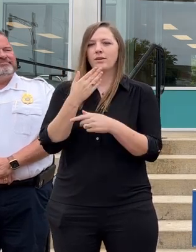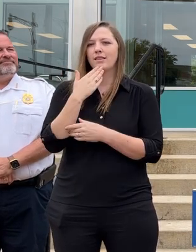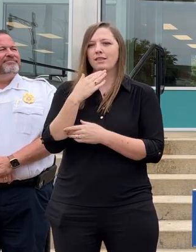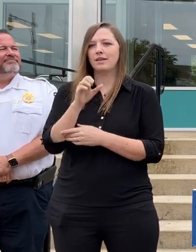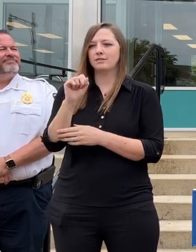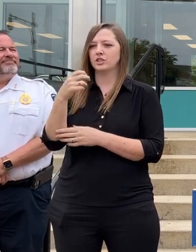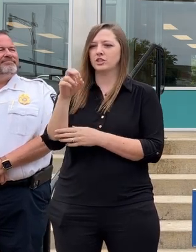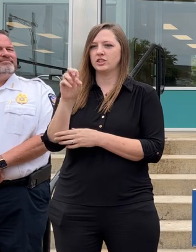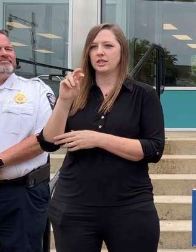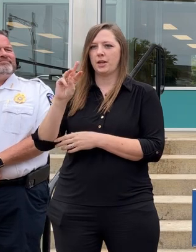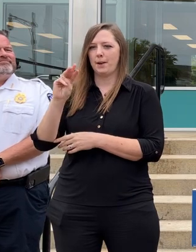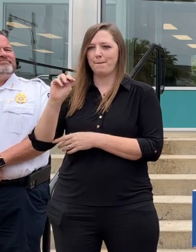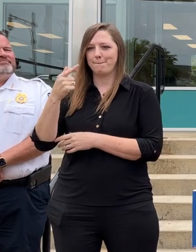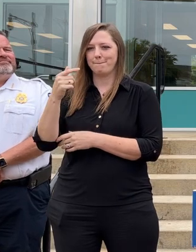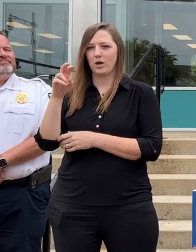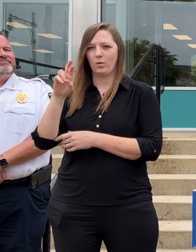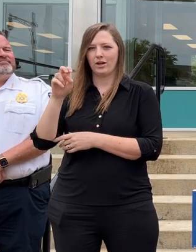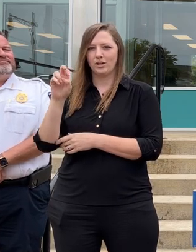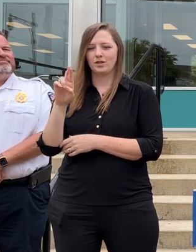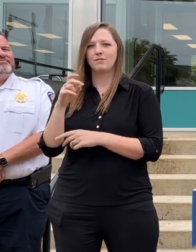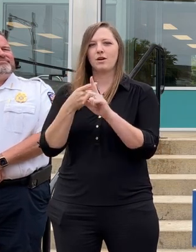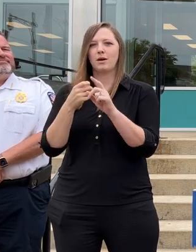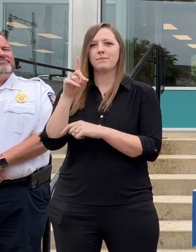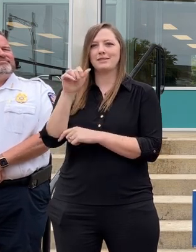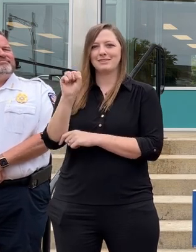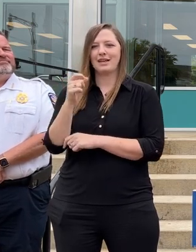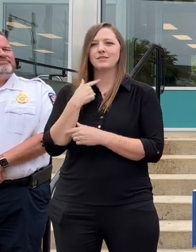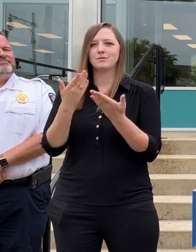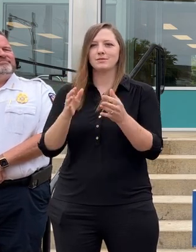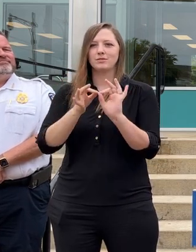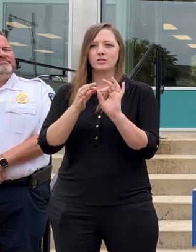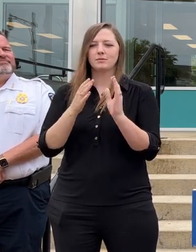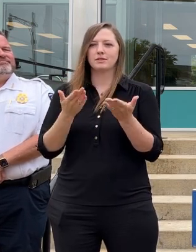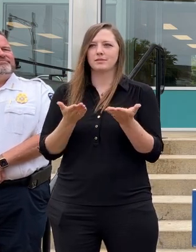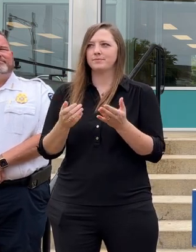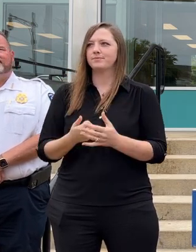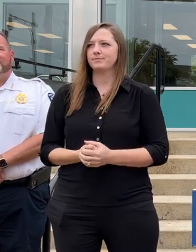McGuire from Deaf Access Services for providing us the American Sign Language here today.